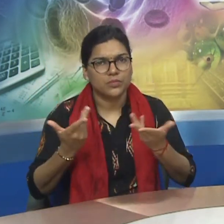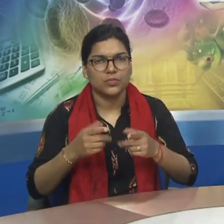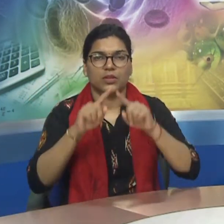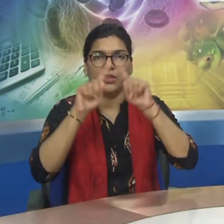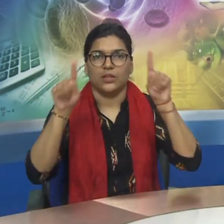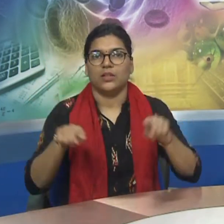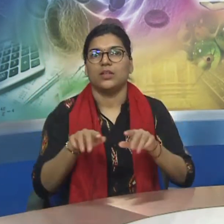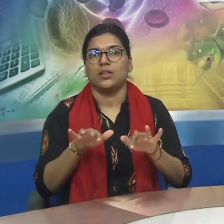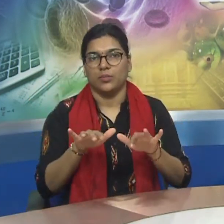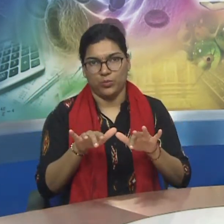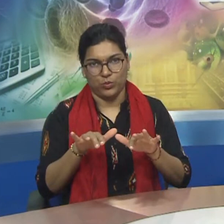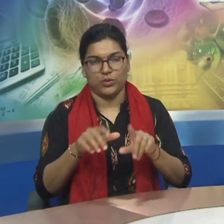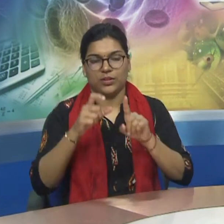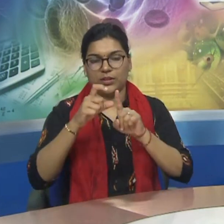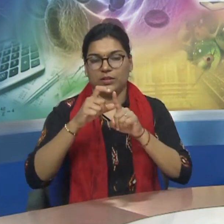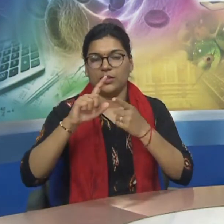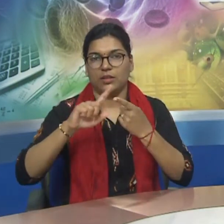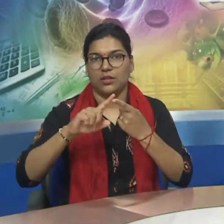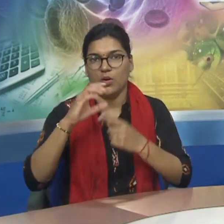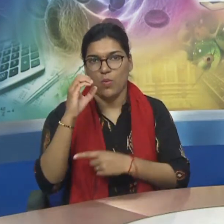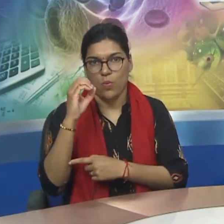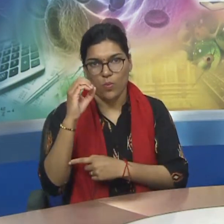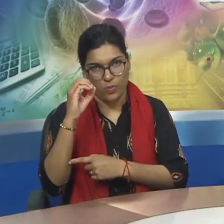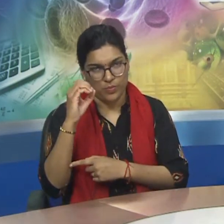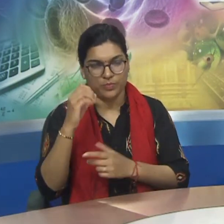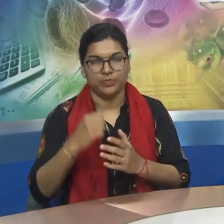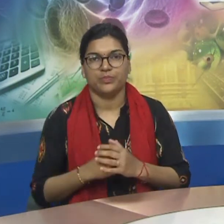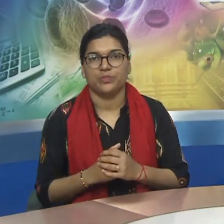This is subject data entry operations